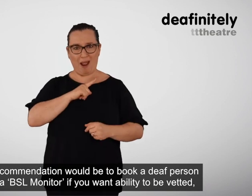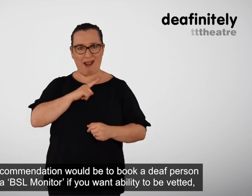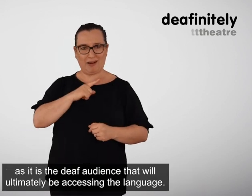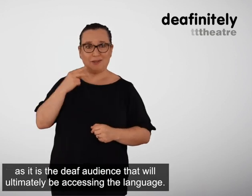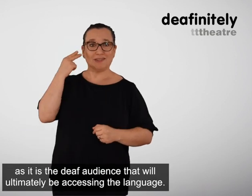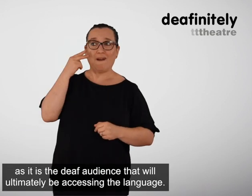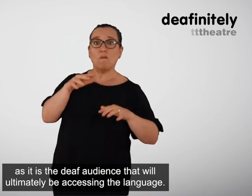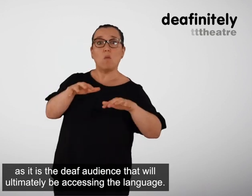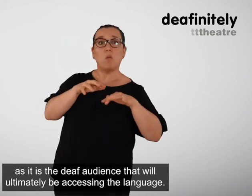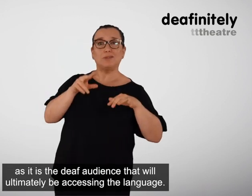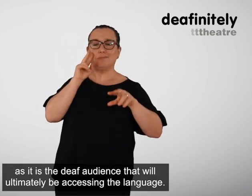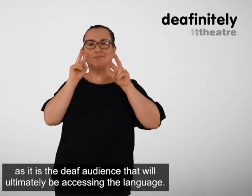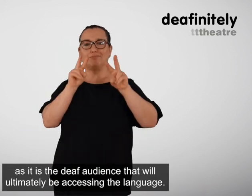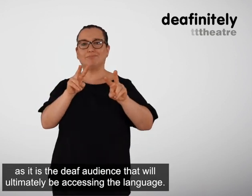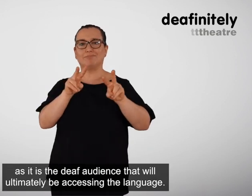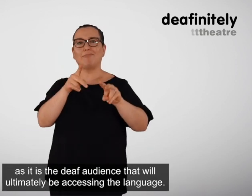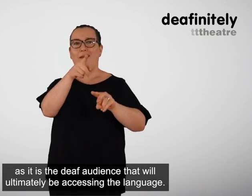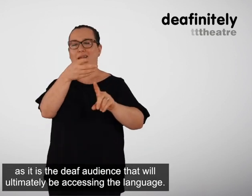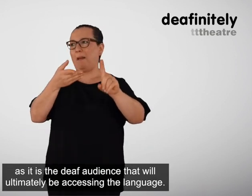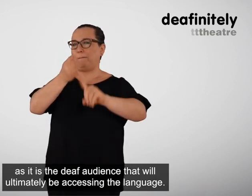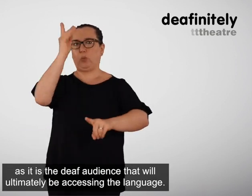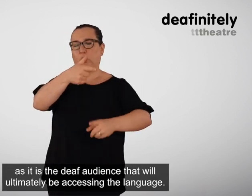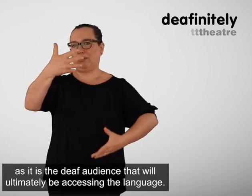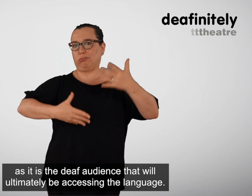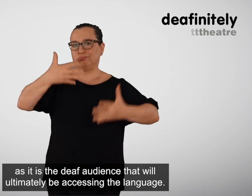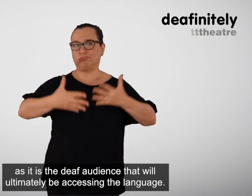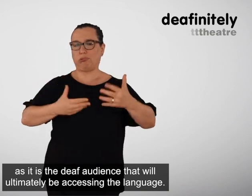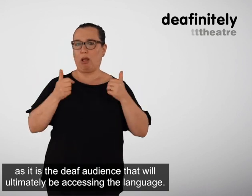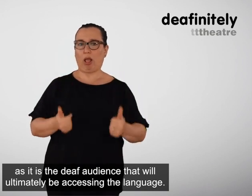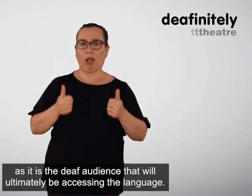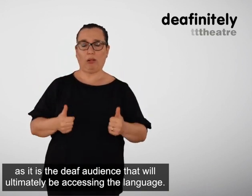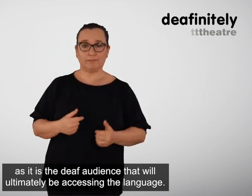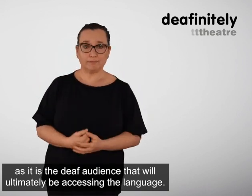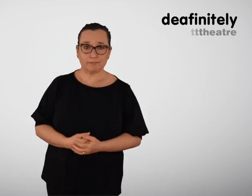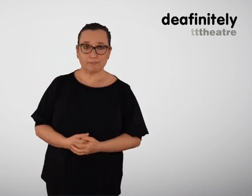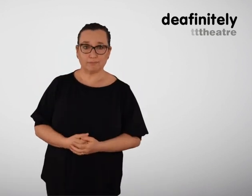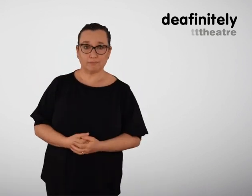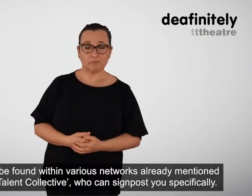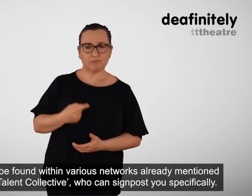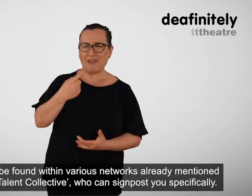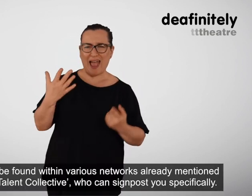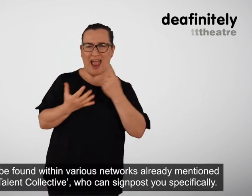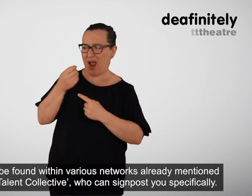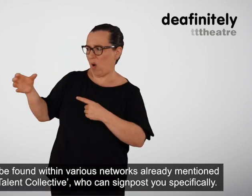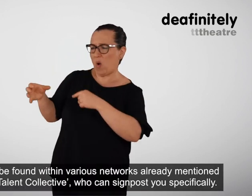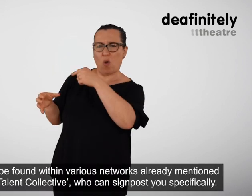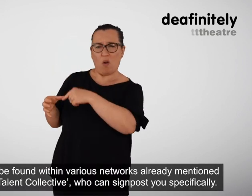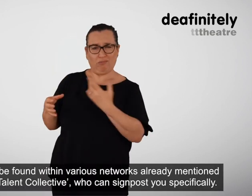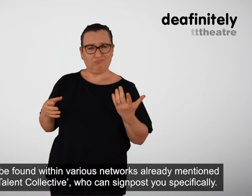as it is the deaf audience that will ultimately be accessing the language. These can be found within various